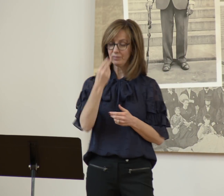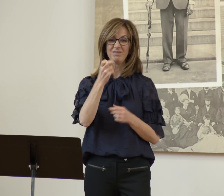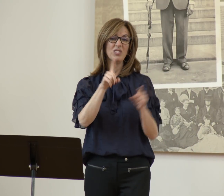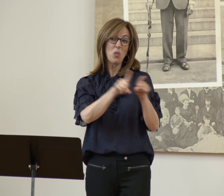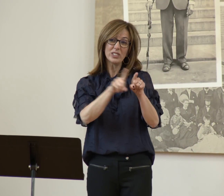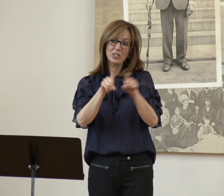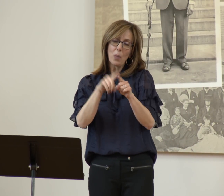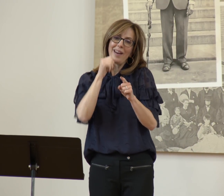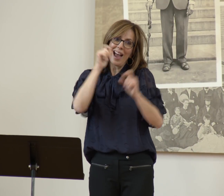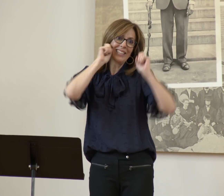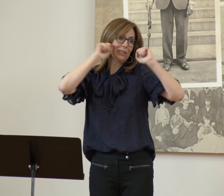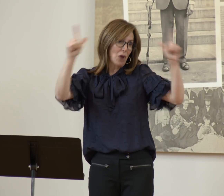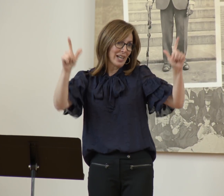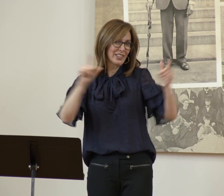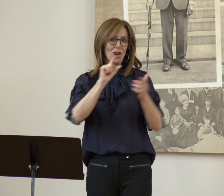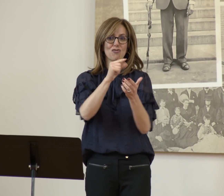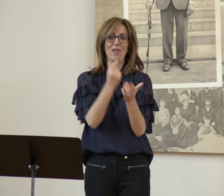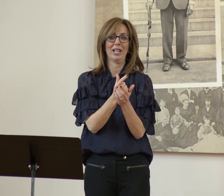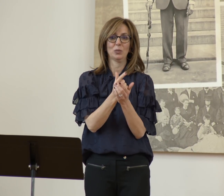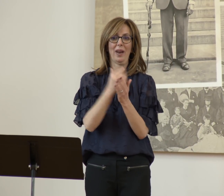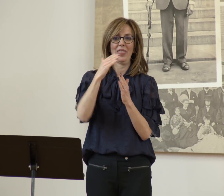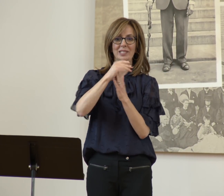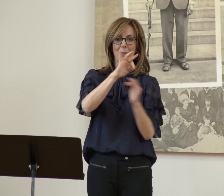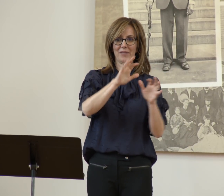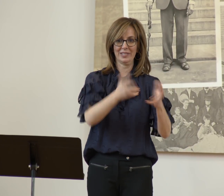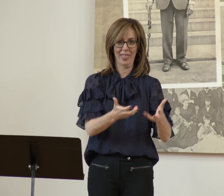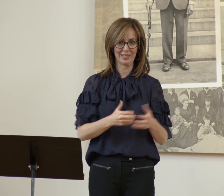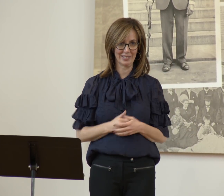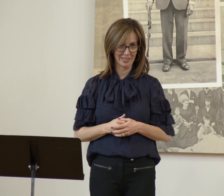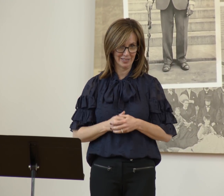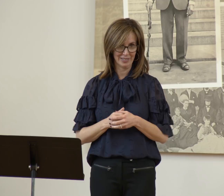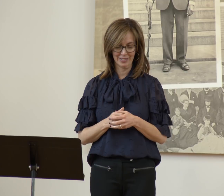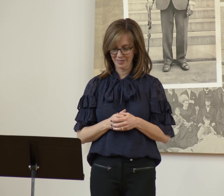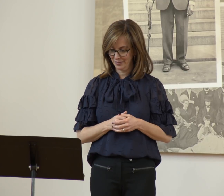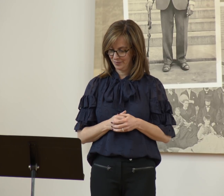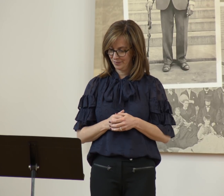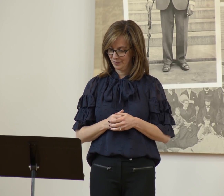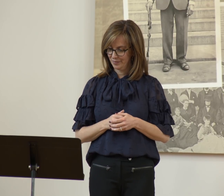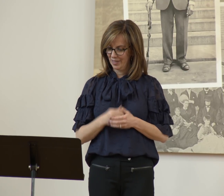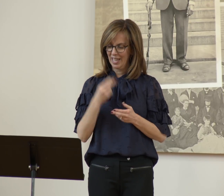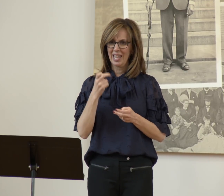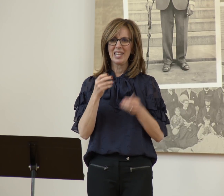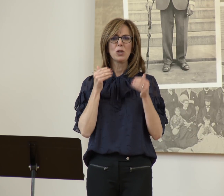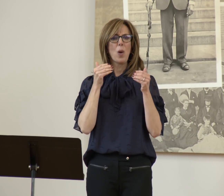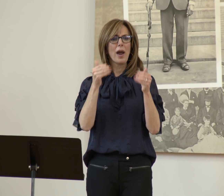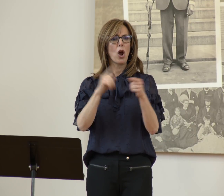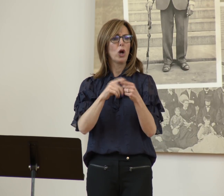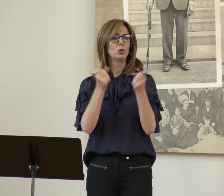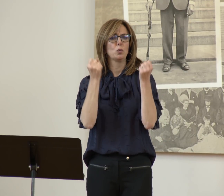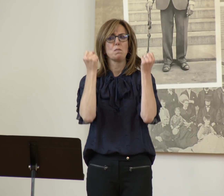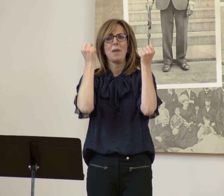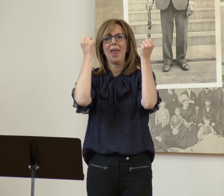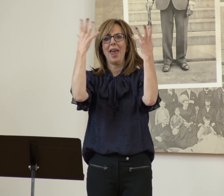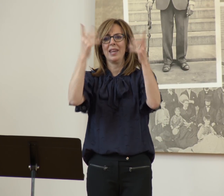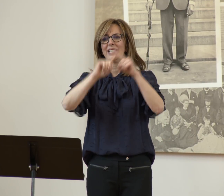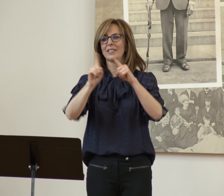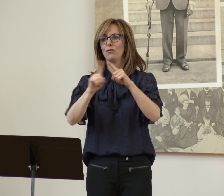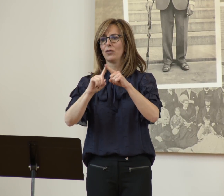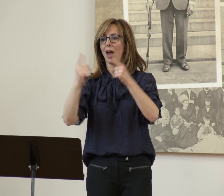generation. He was also, not surprisingly, graduated at the top of his class.